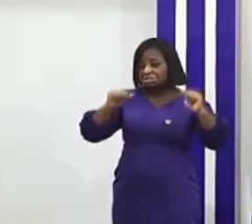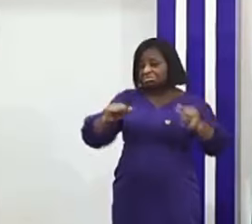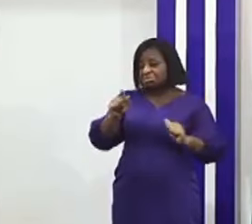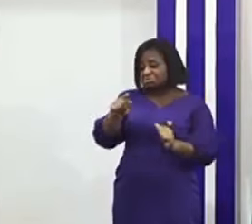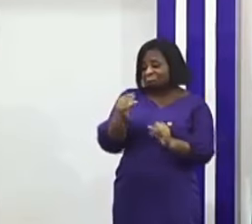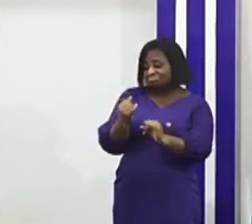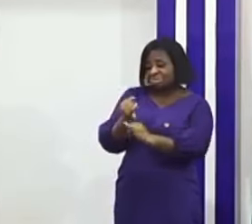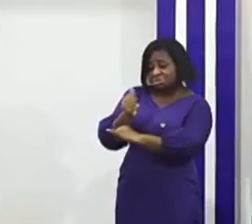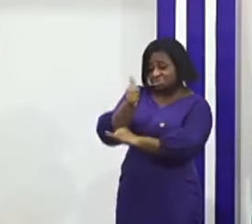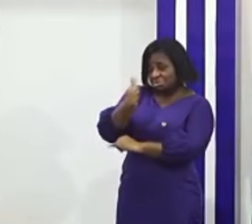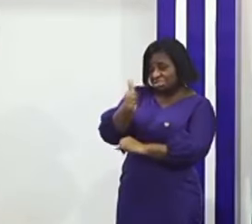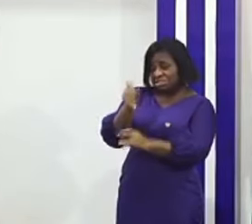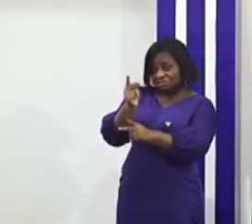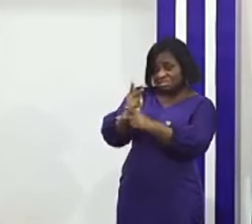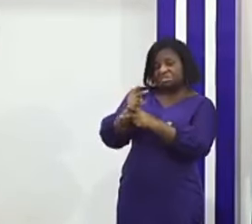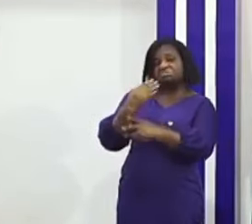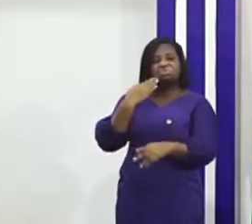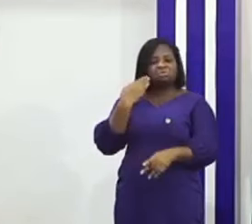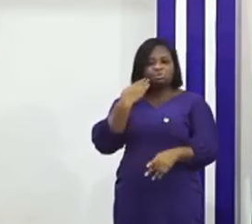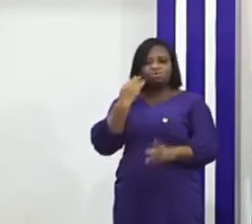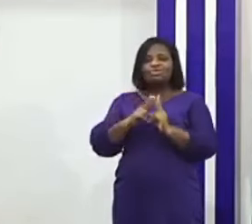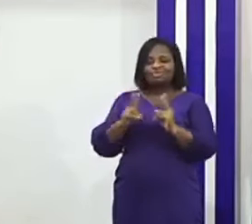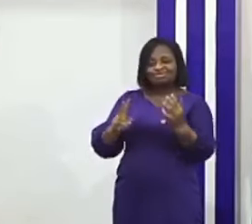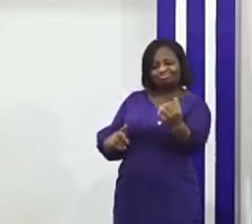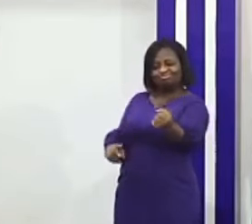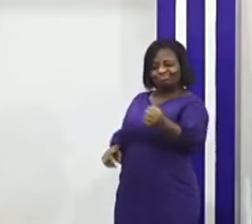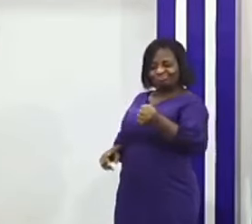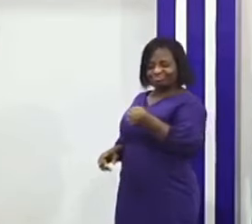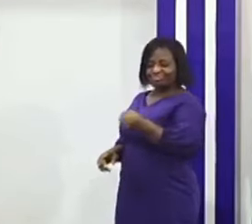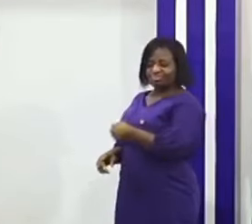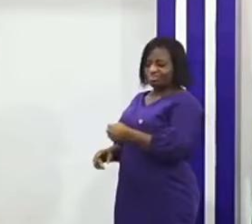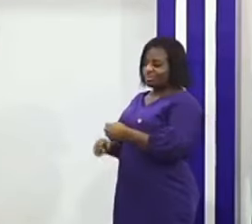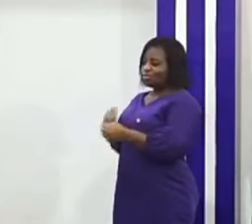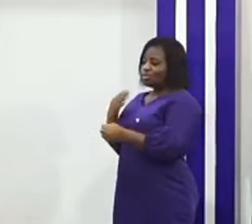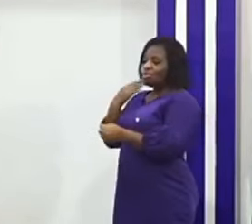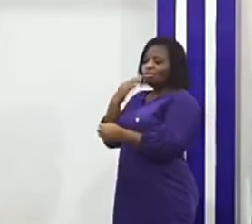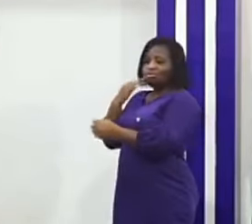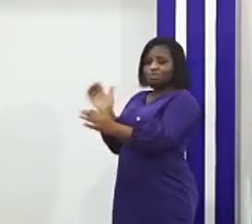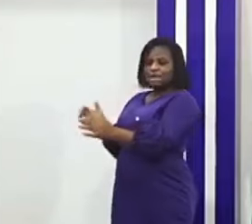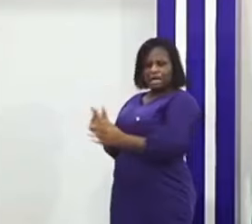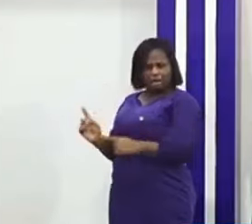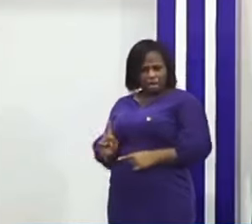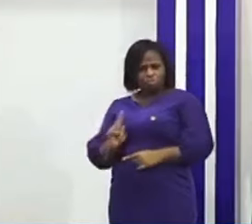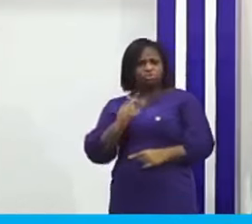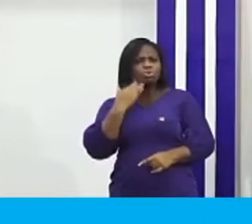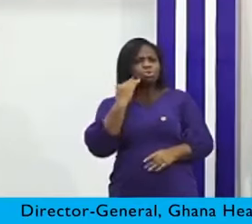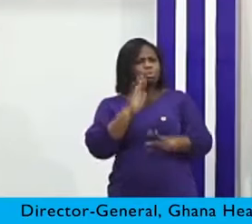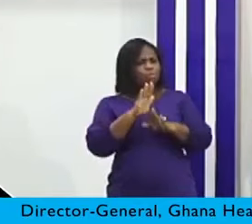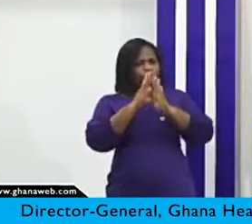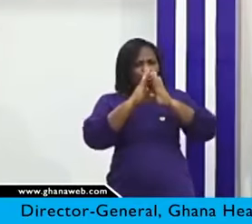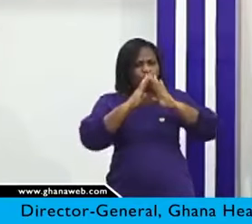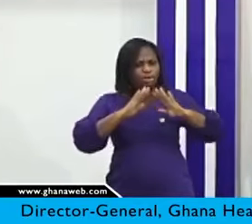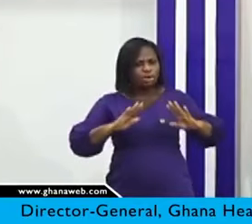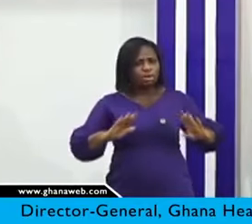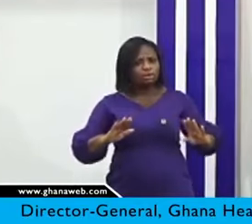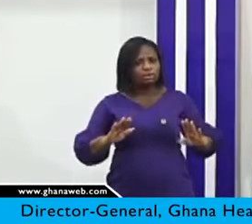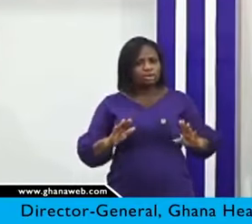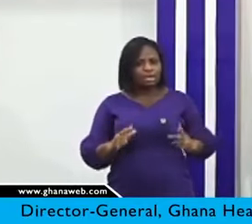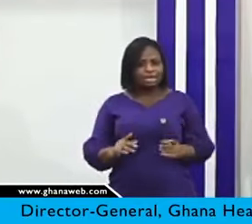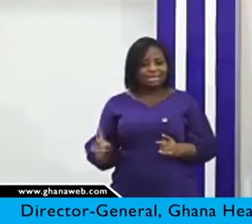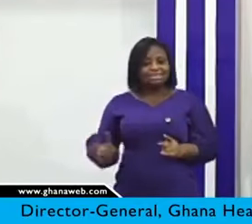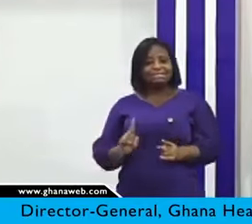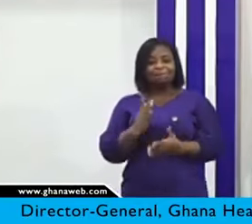self-isolate. You are given a place, and they come very quietly to you. Those you see in their Rambo-style